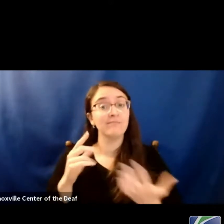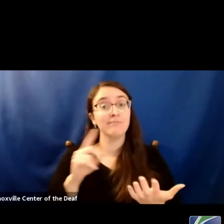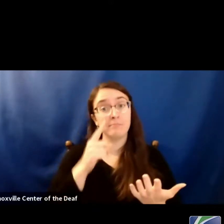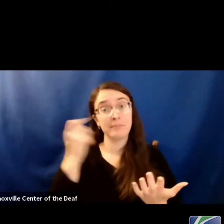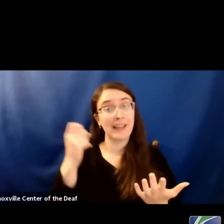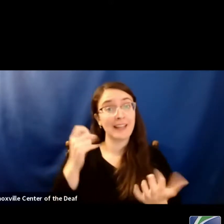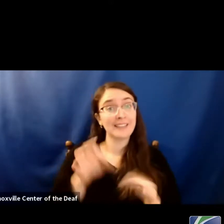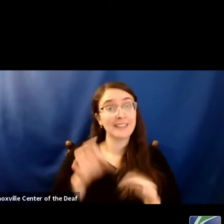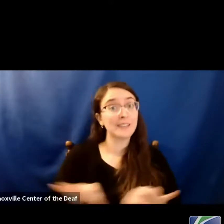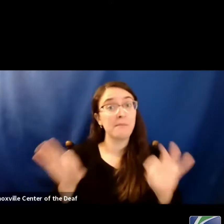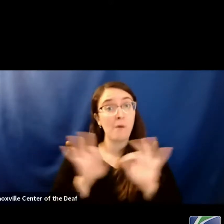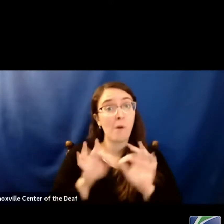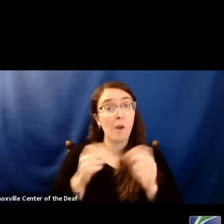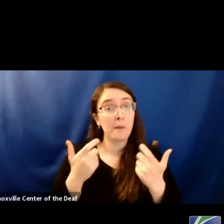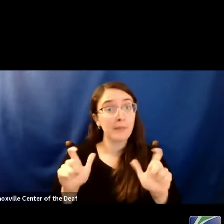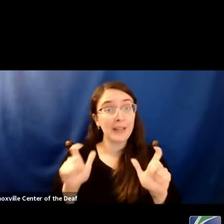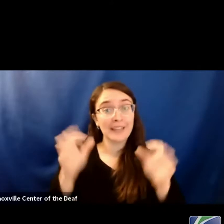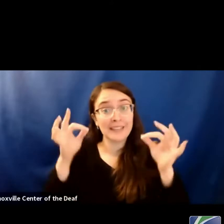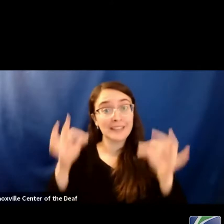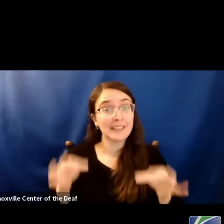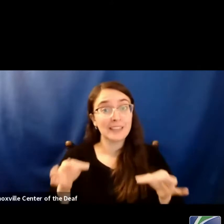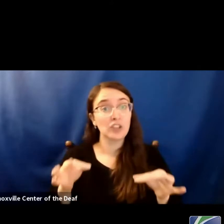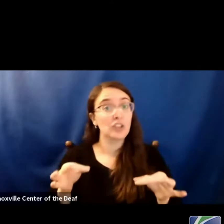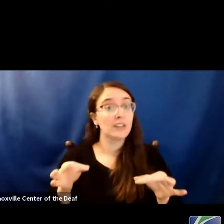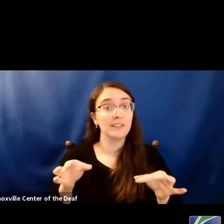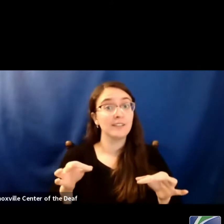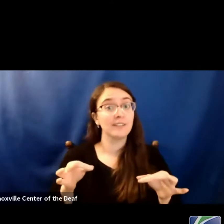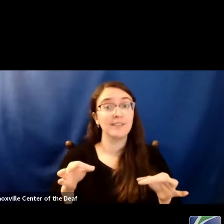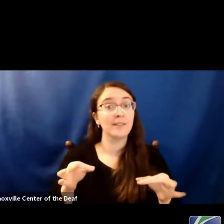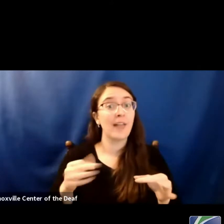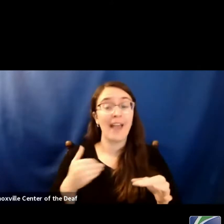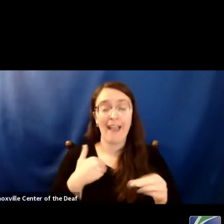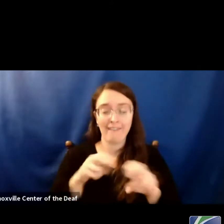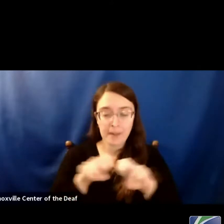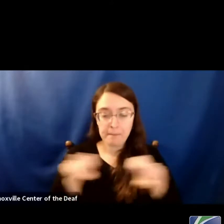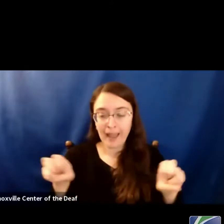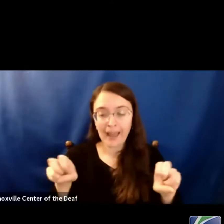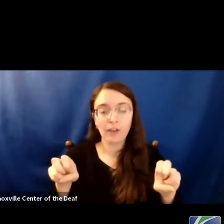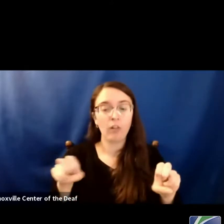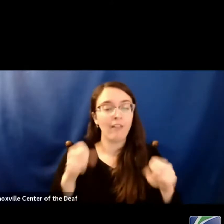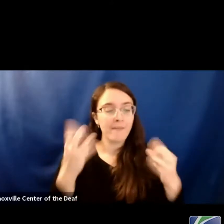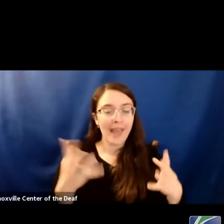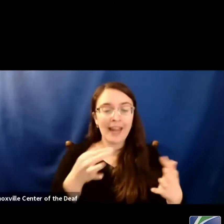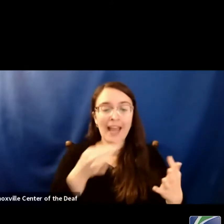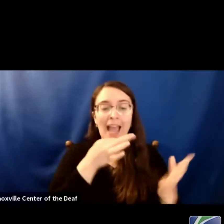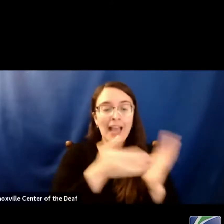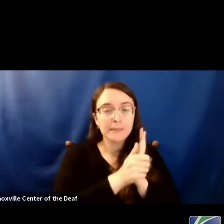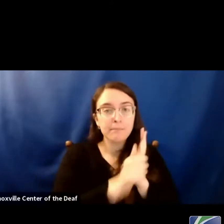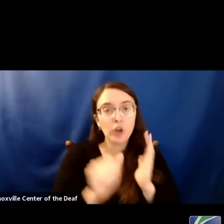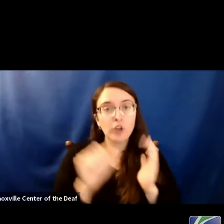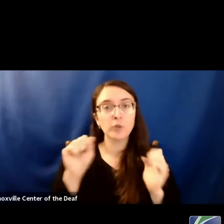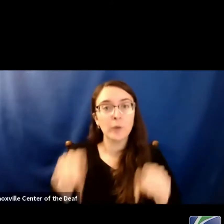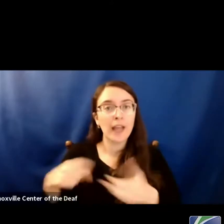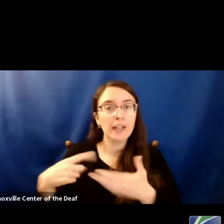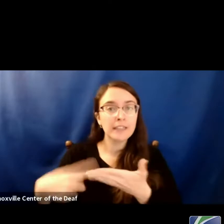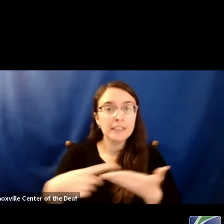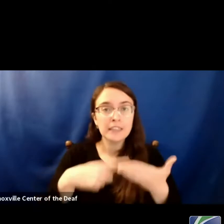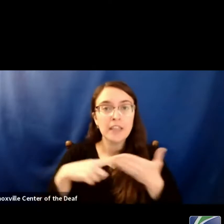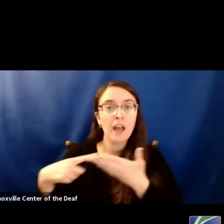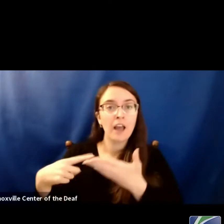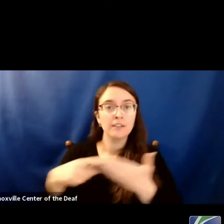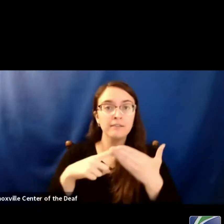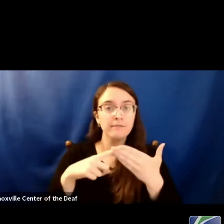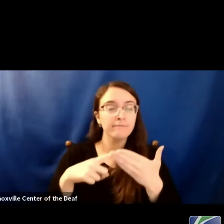decisions, and they are not taken lightly. And having a panel of experts to bounce ideas off of and discuss things with is